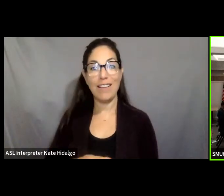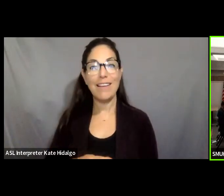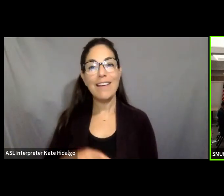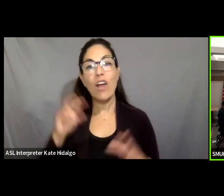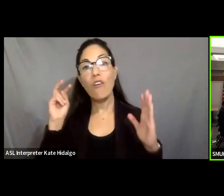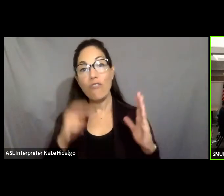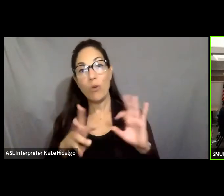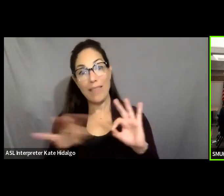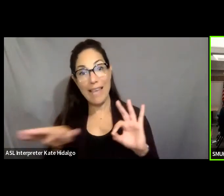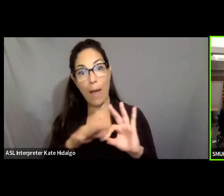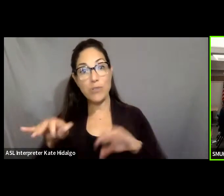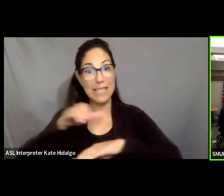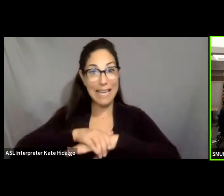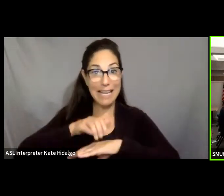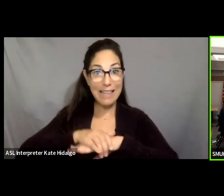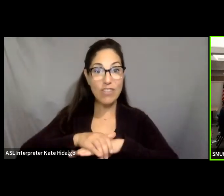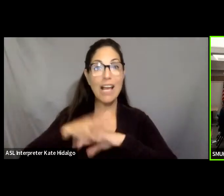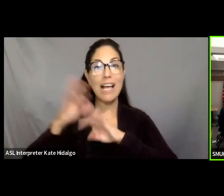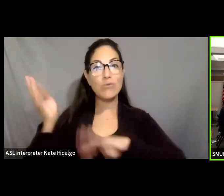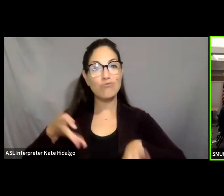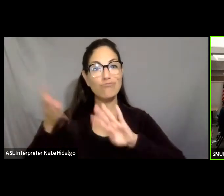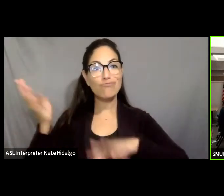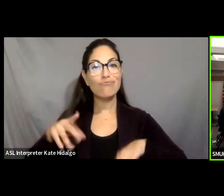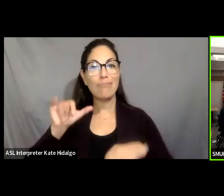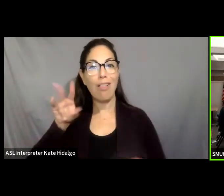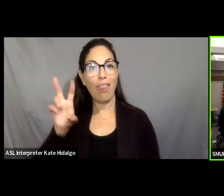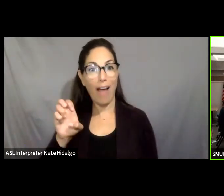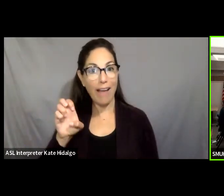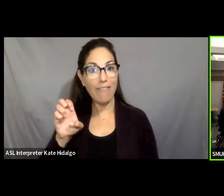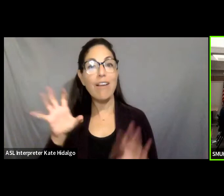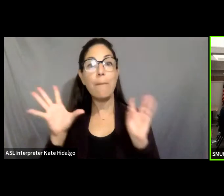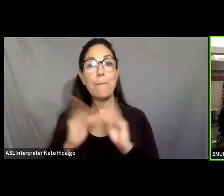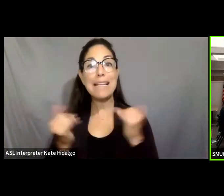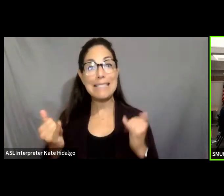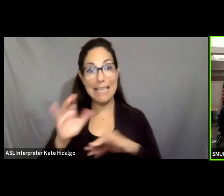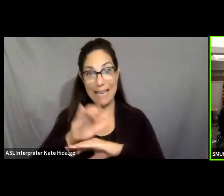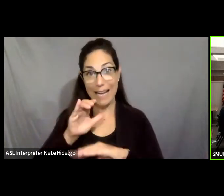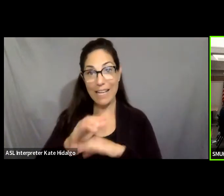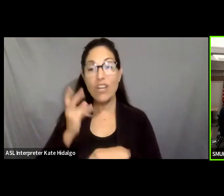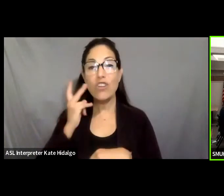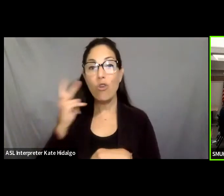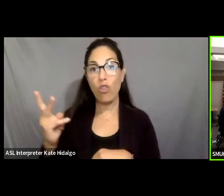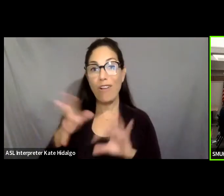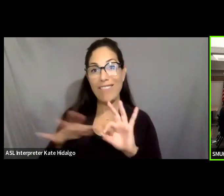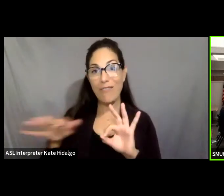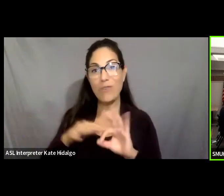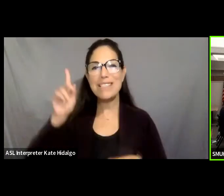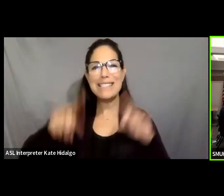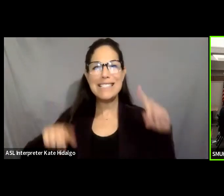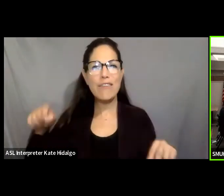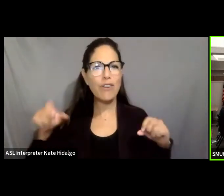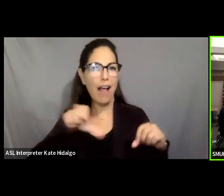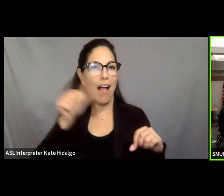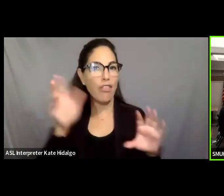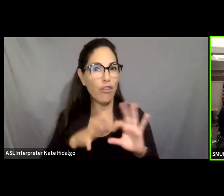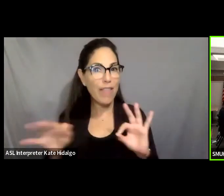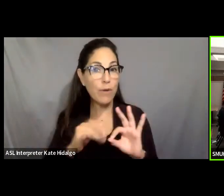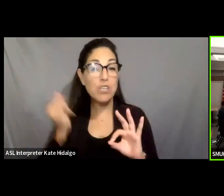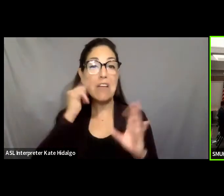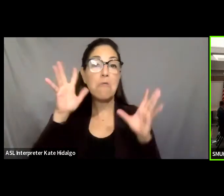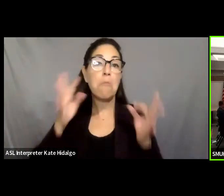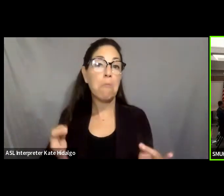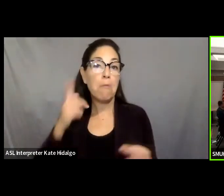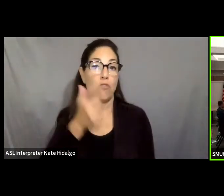the captions in English as we live stream our meeting tonight, and you may view the captions in a variety of other languages if you choose